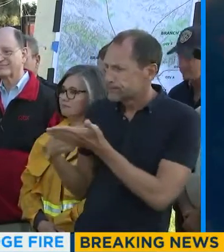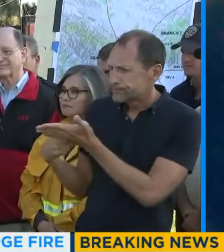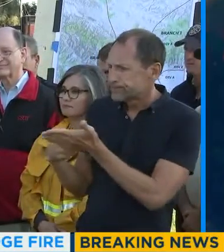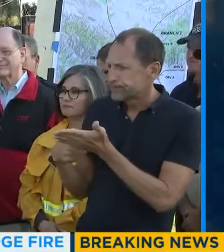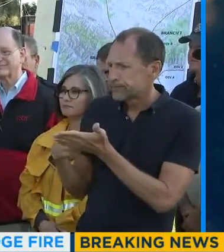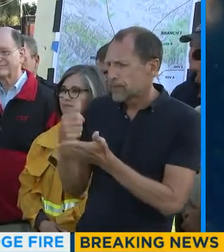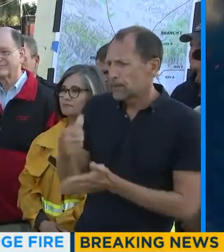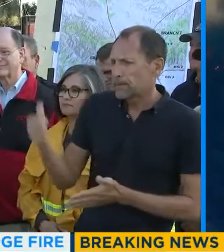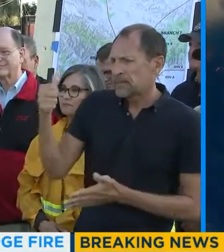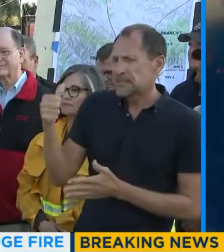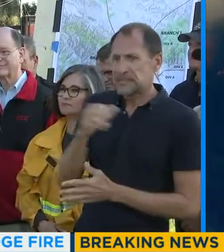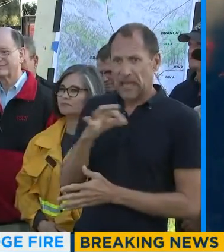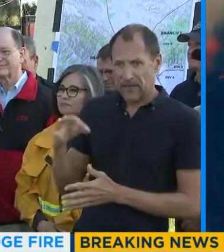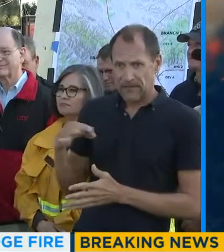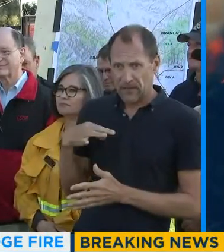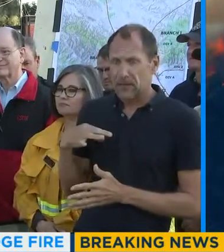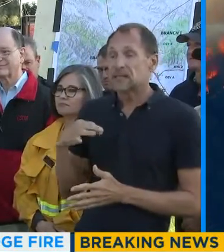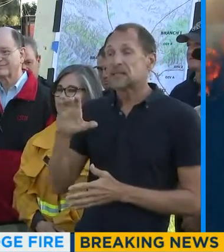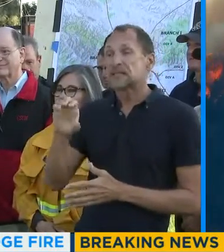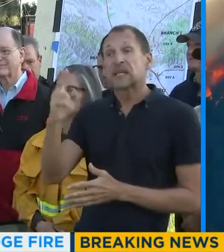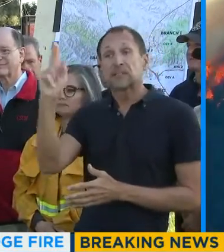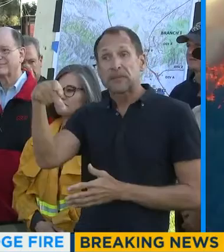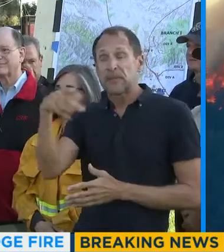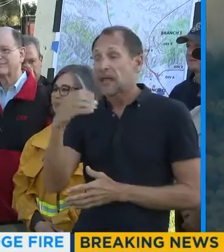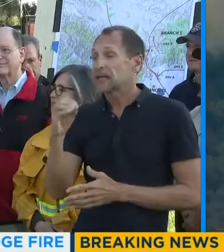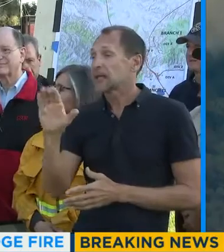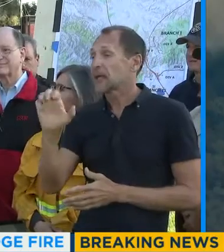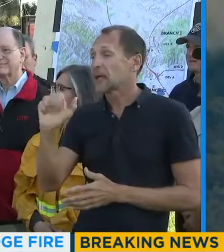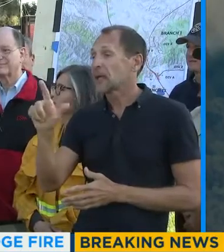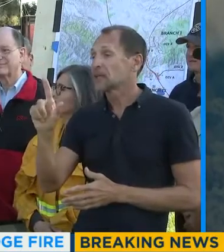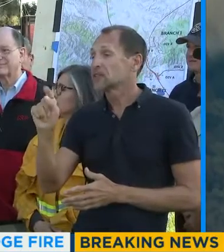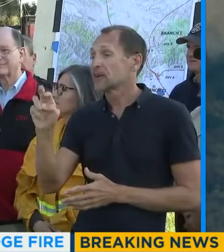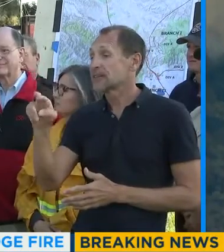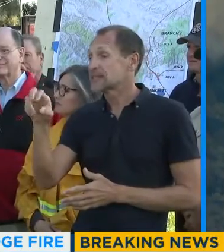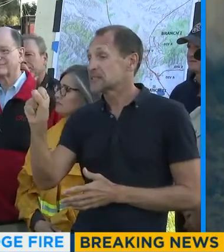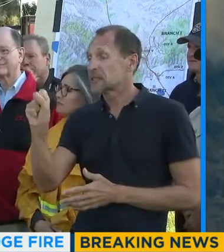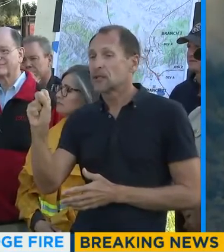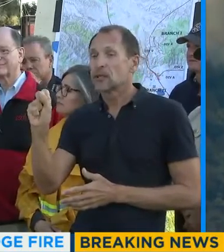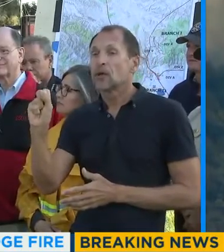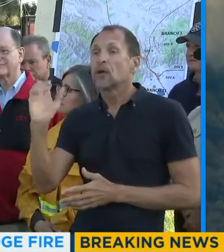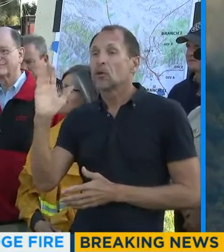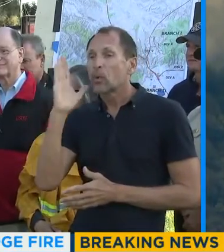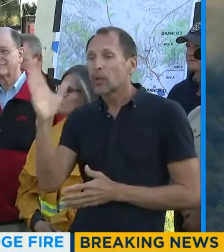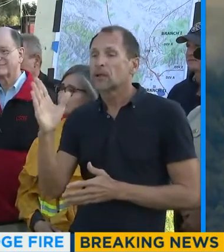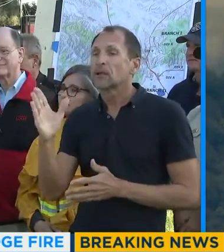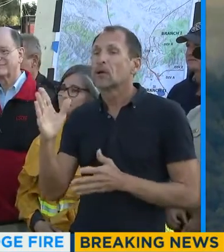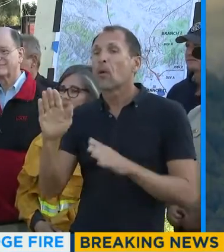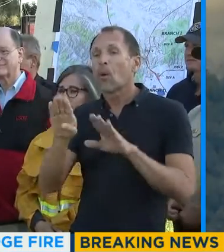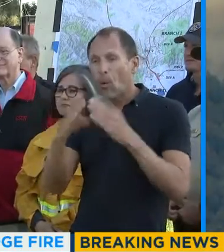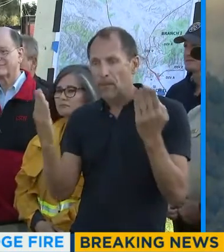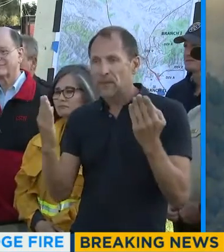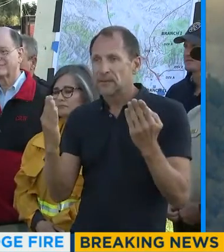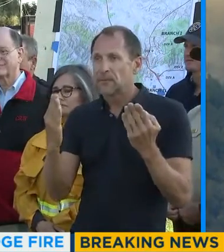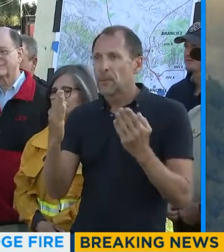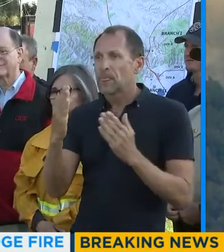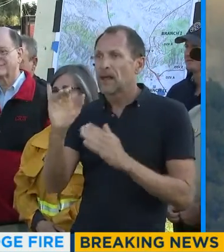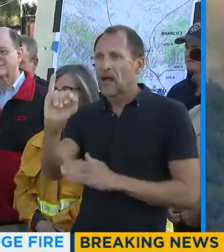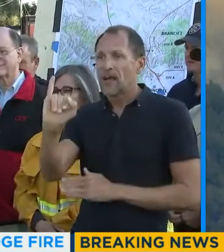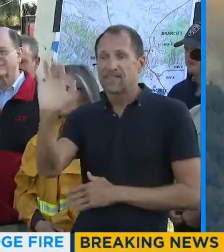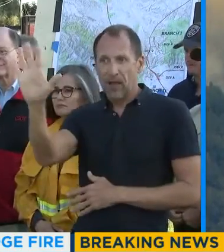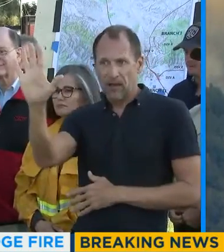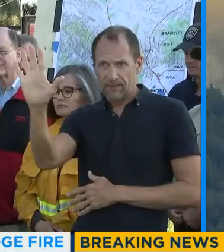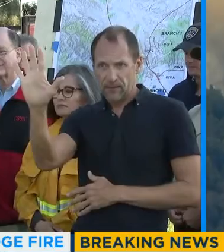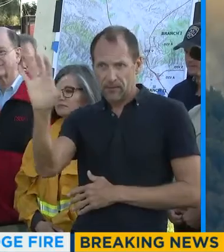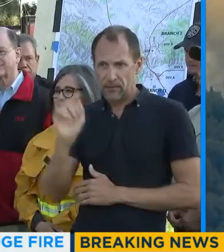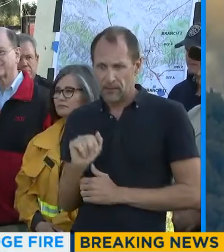Fire, California Highway Patrol and Caltrans are going to be lifting all closures on Interstate 5. We're also